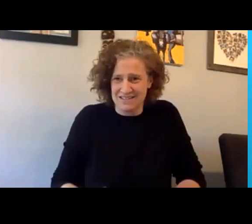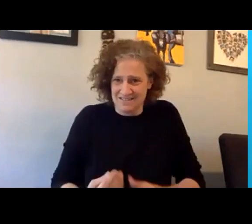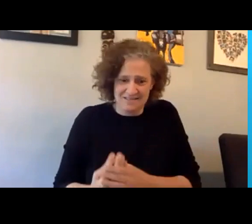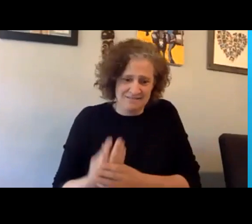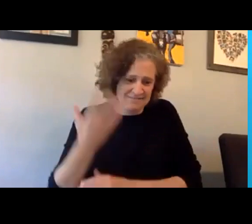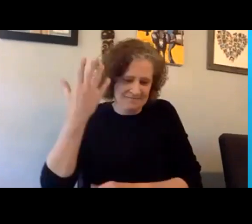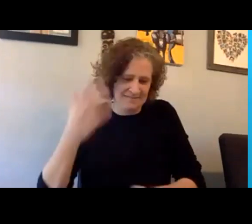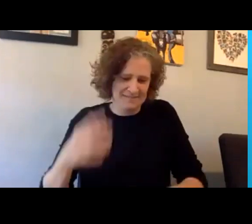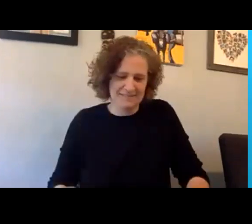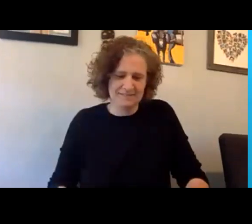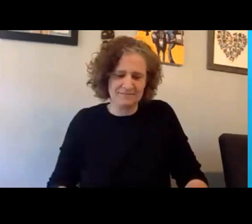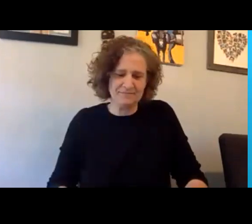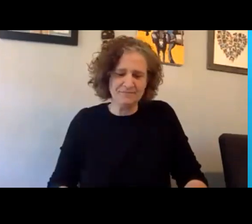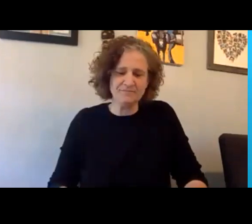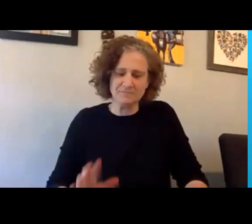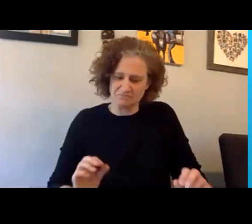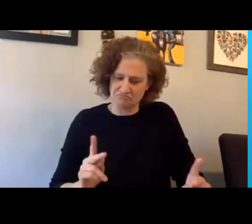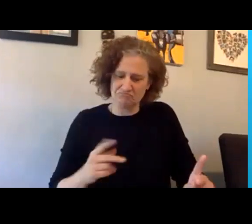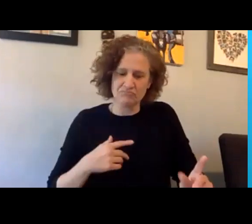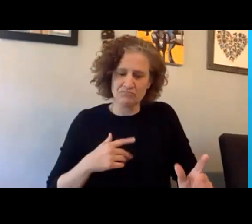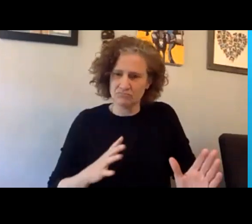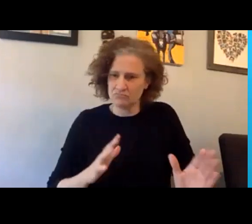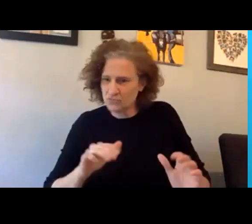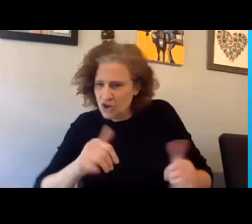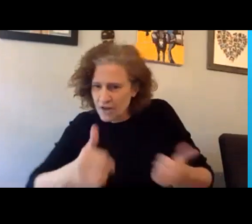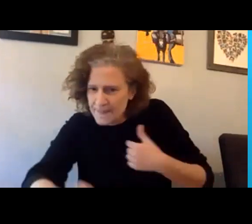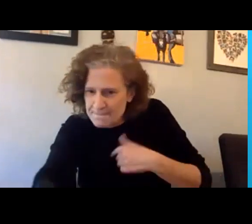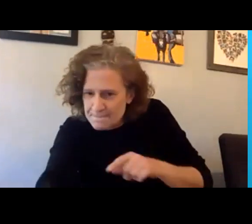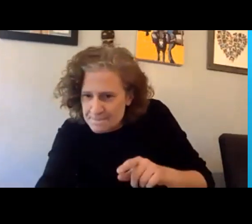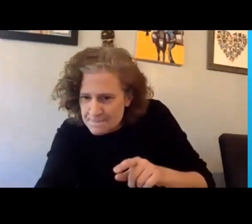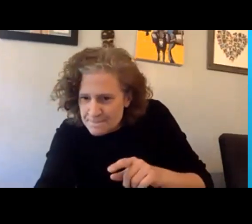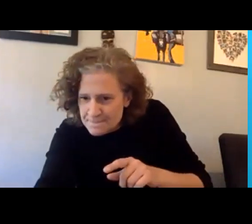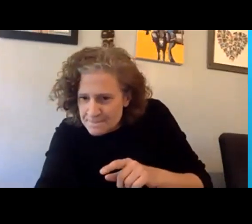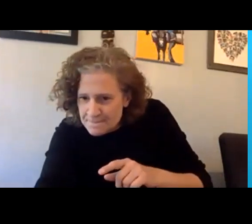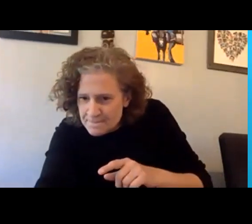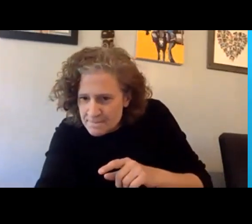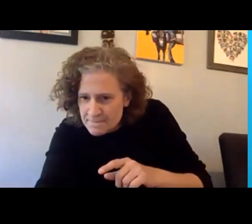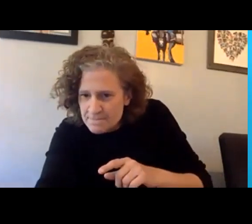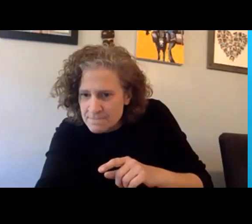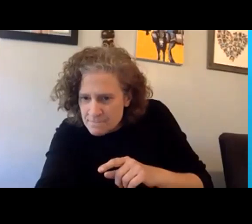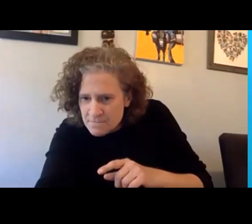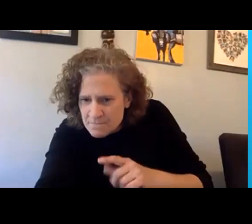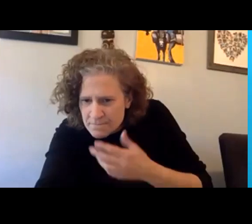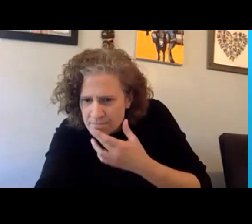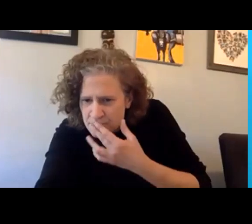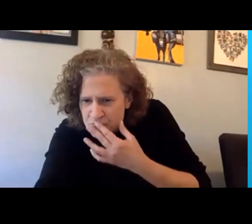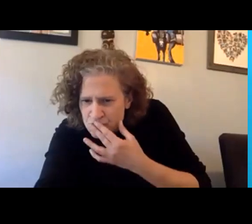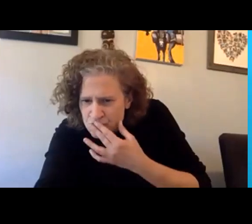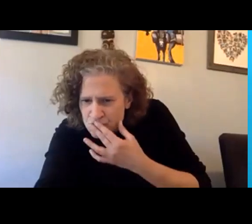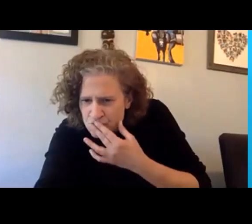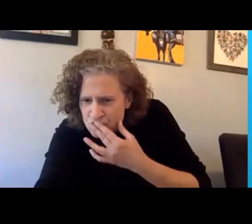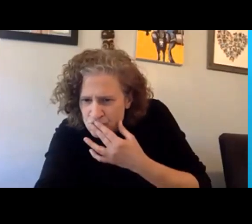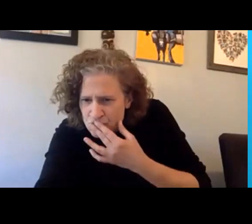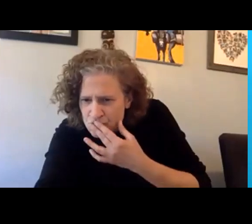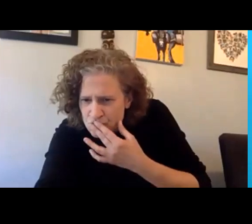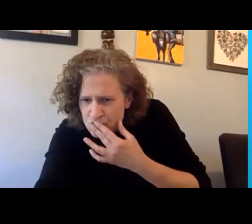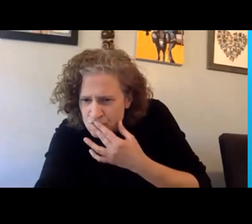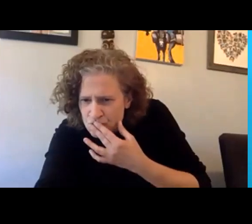My kids are eating like 2 and 3 dinners now. They're growing so fast. Okay. All right. So let's see. And we